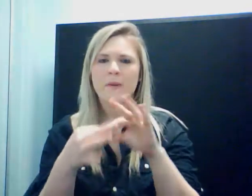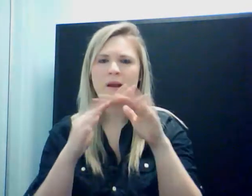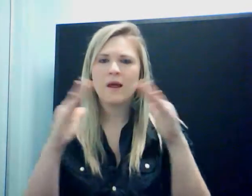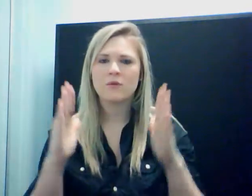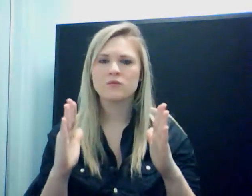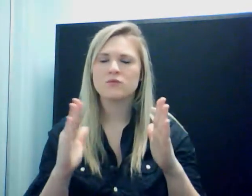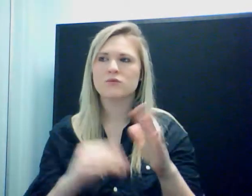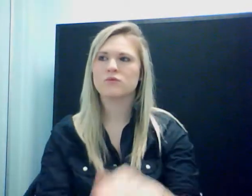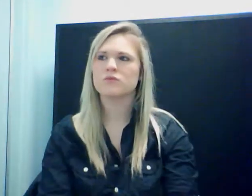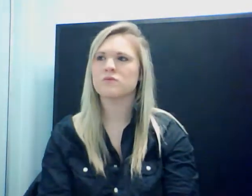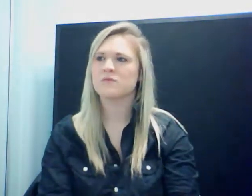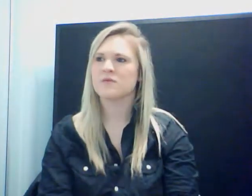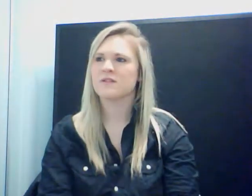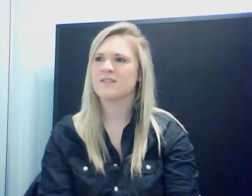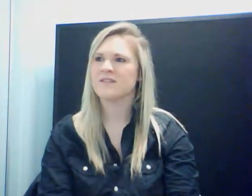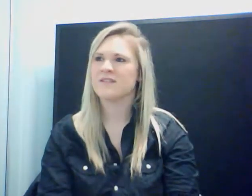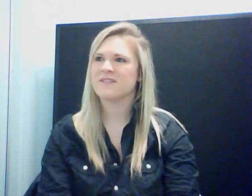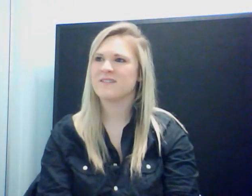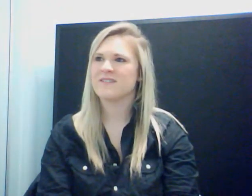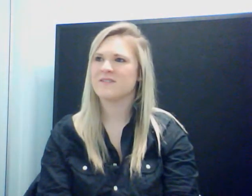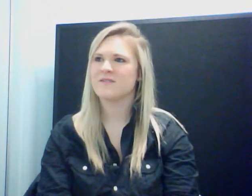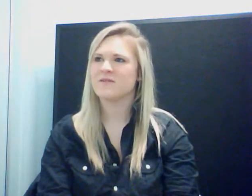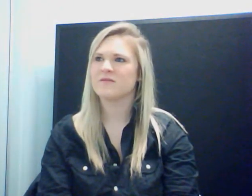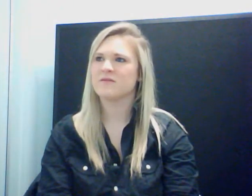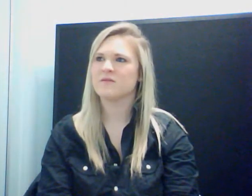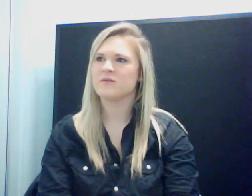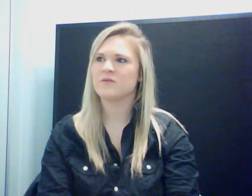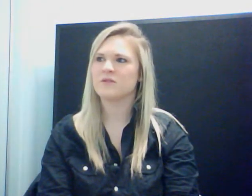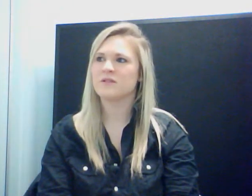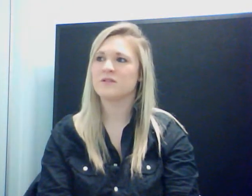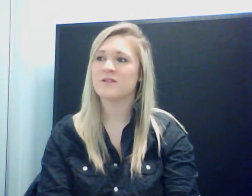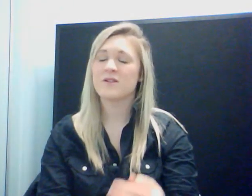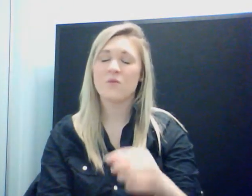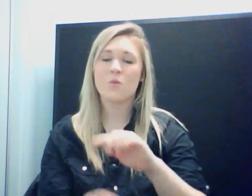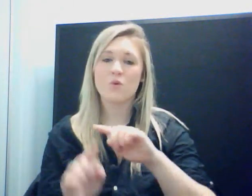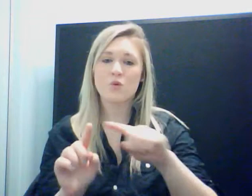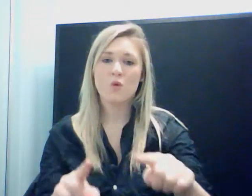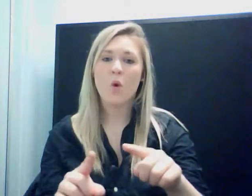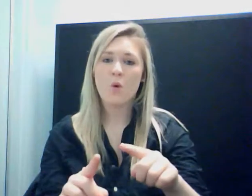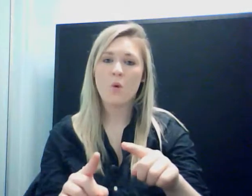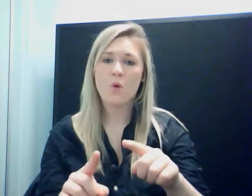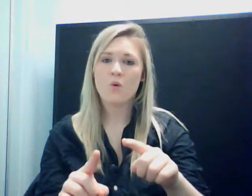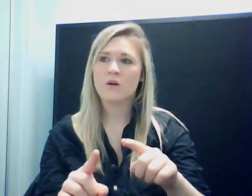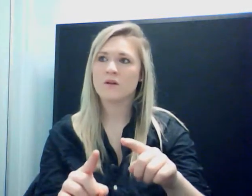It is. When you go to the lender, that one will be a lot more detailed.